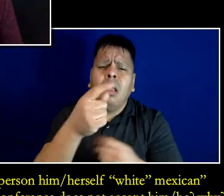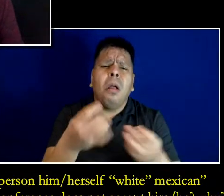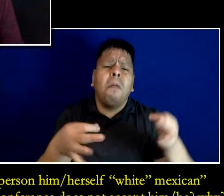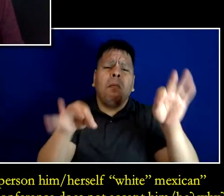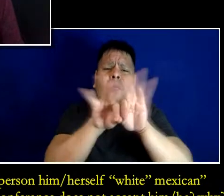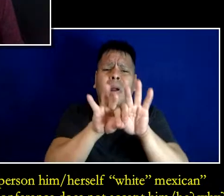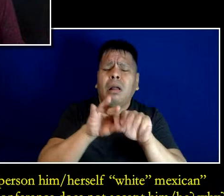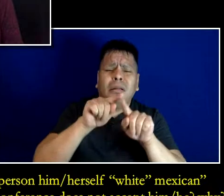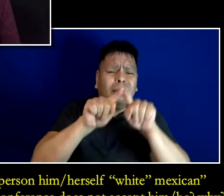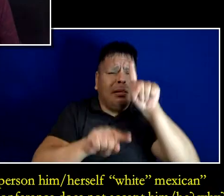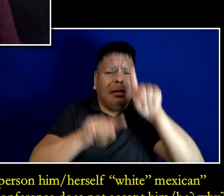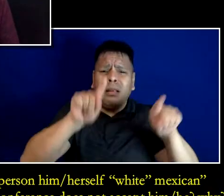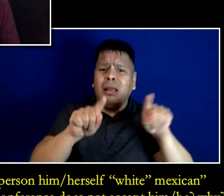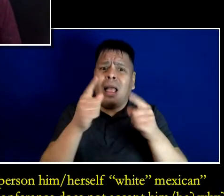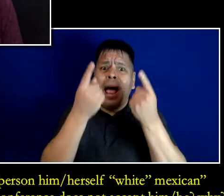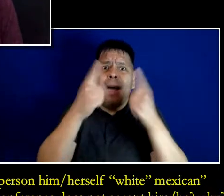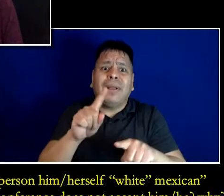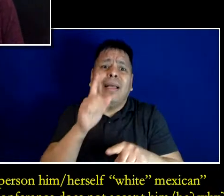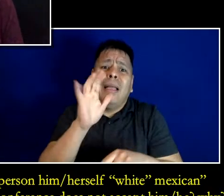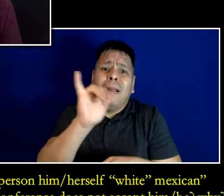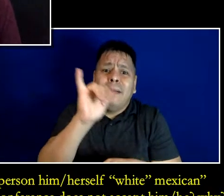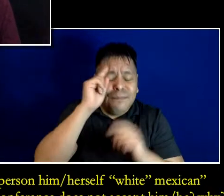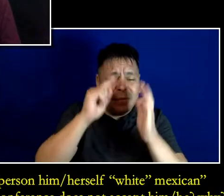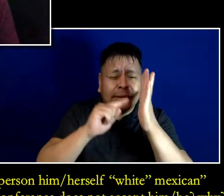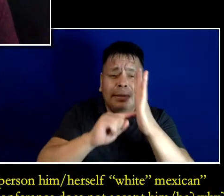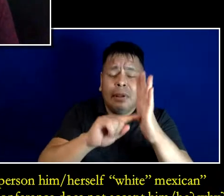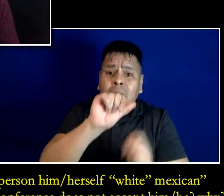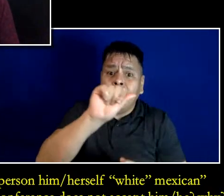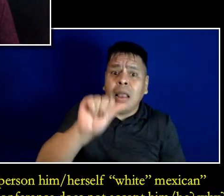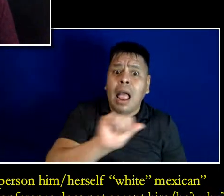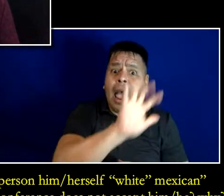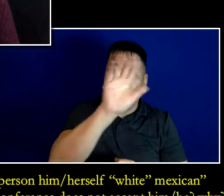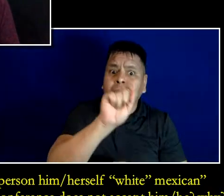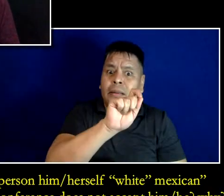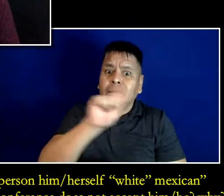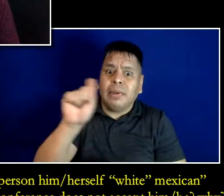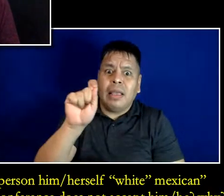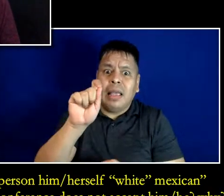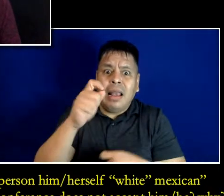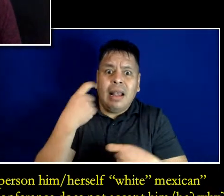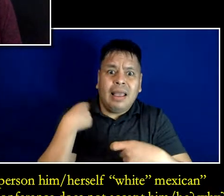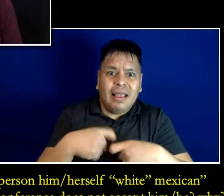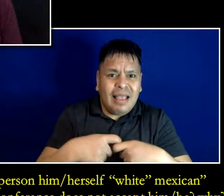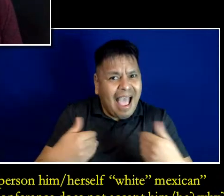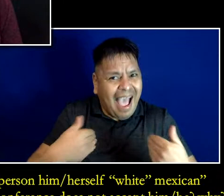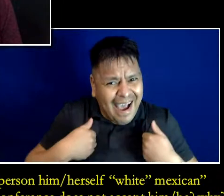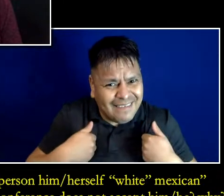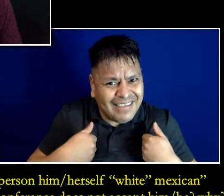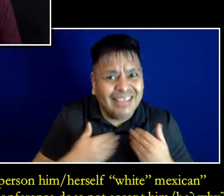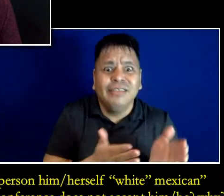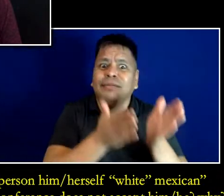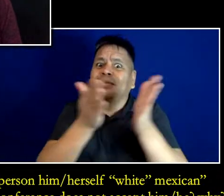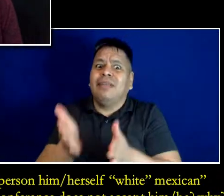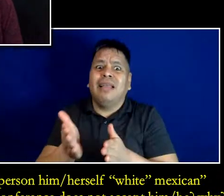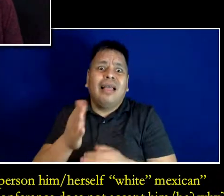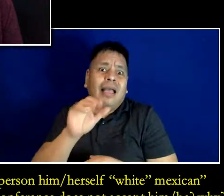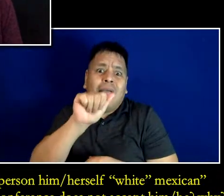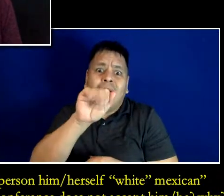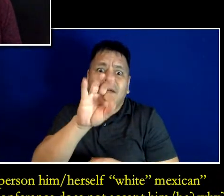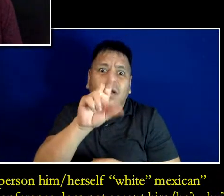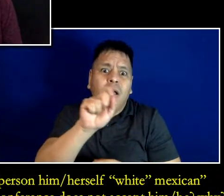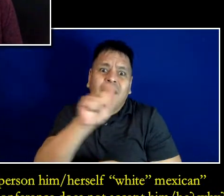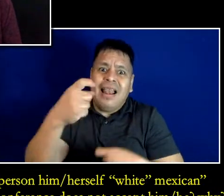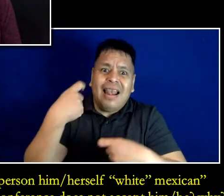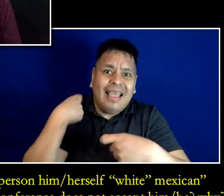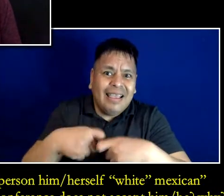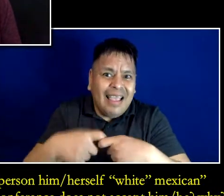have a light skin appearance, that's fine. You're welcome. There's no barriers to that. But I'd like to say, let's say, for example,